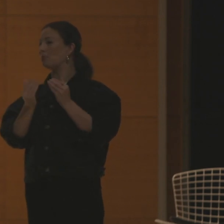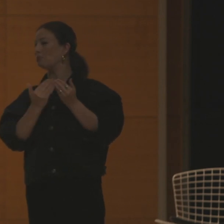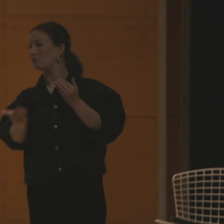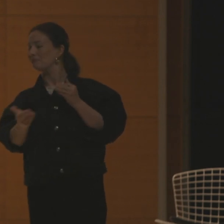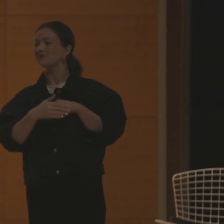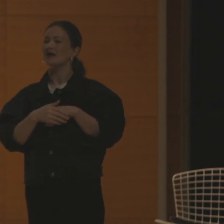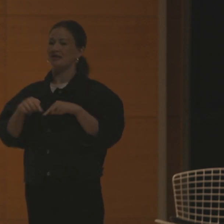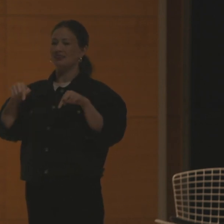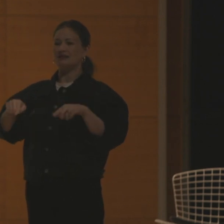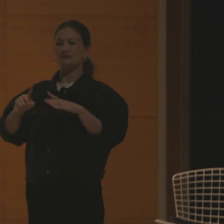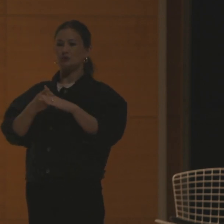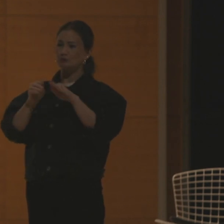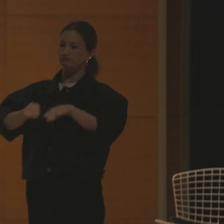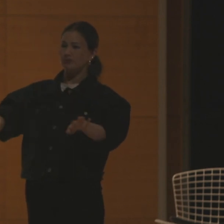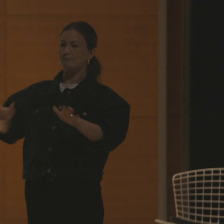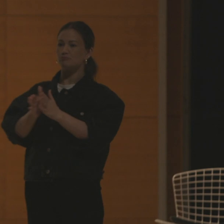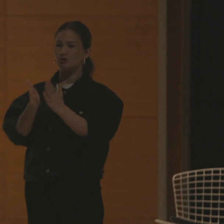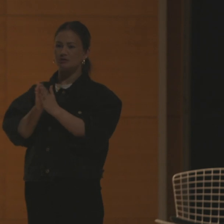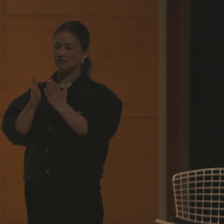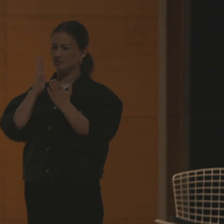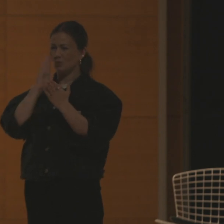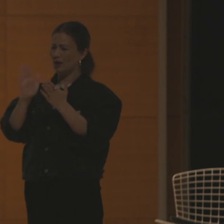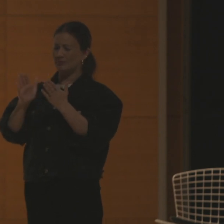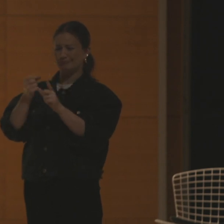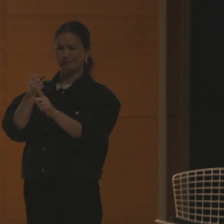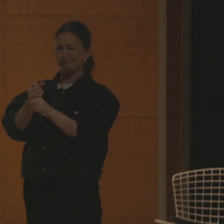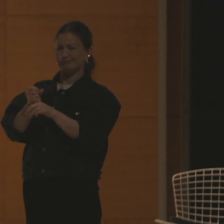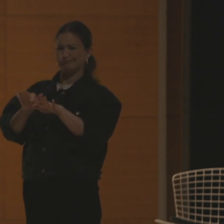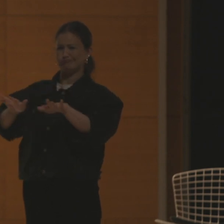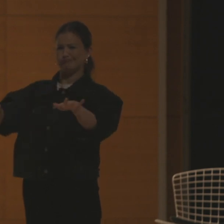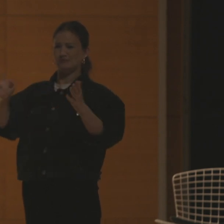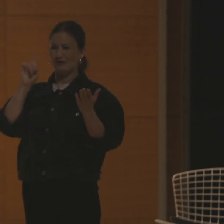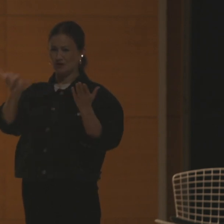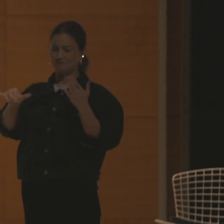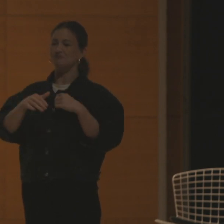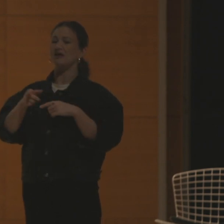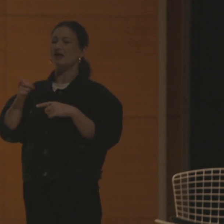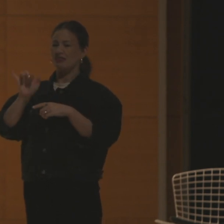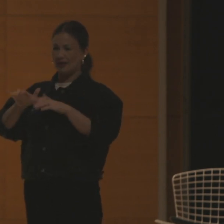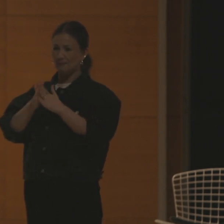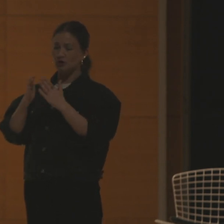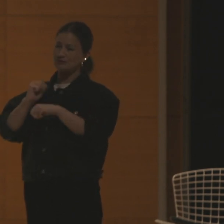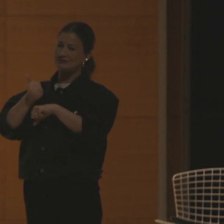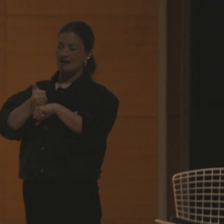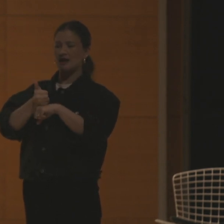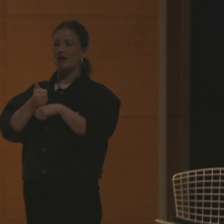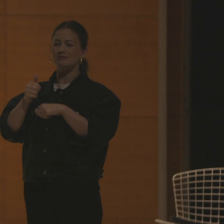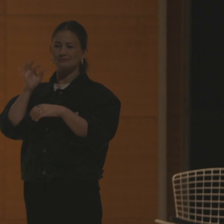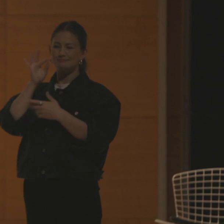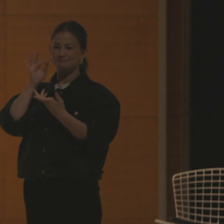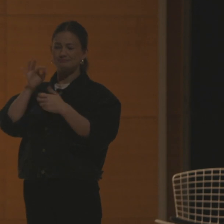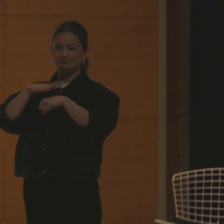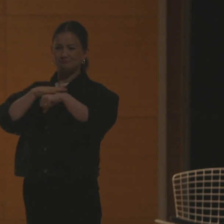book is the work of a lifetime. Night of the Living Res is set on the Penobscot Indian Nation Reservation in Maine, a